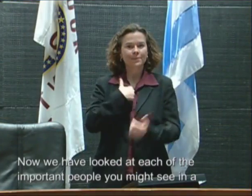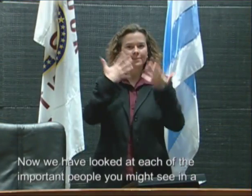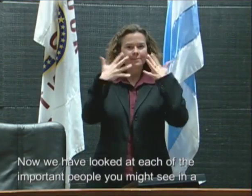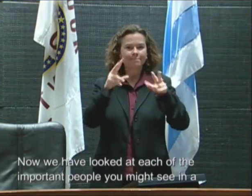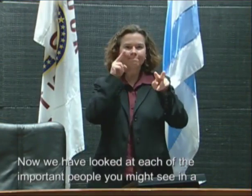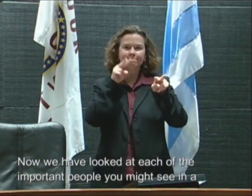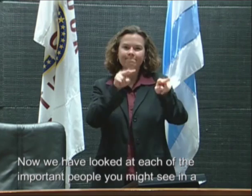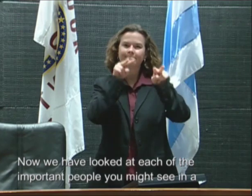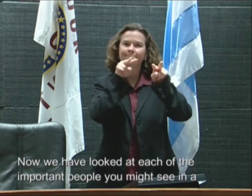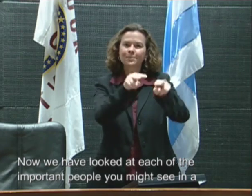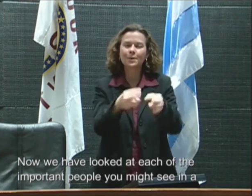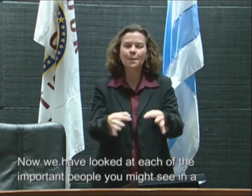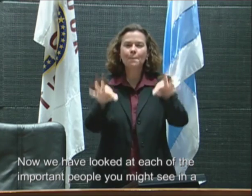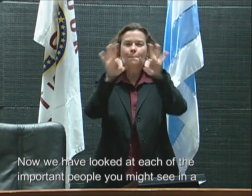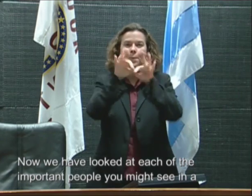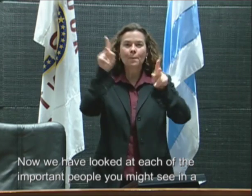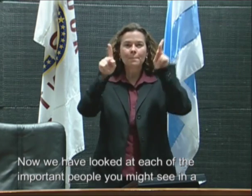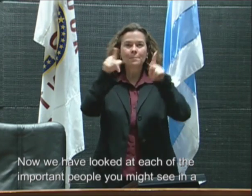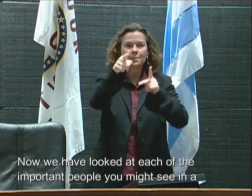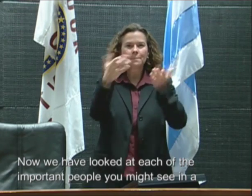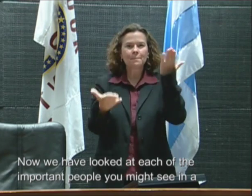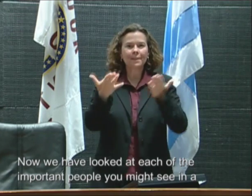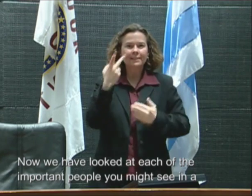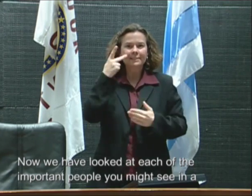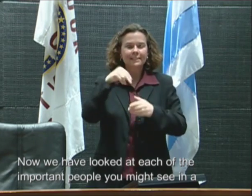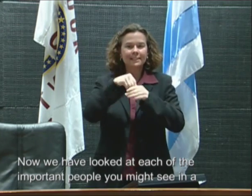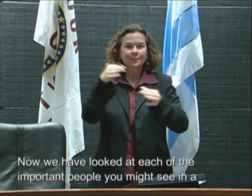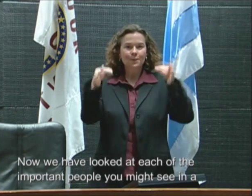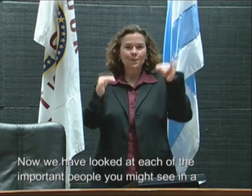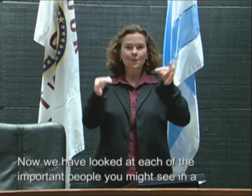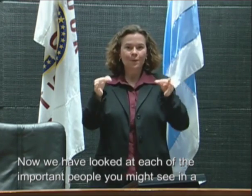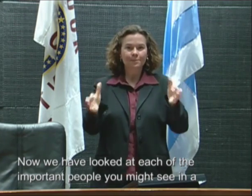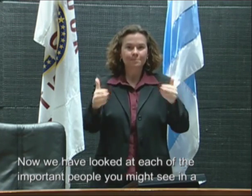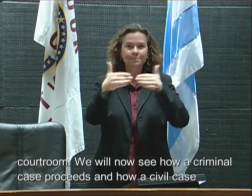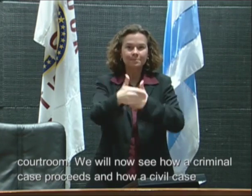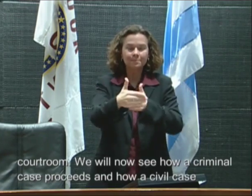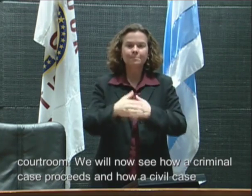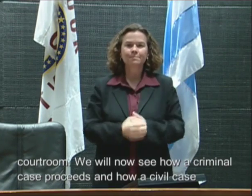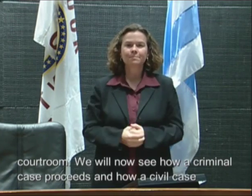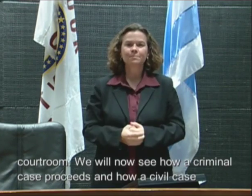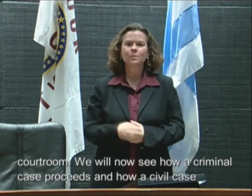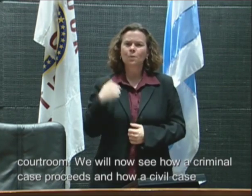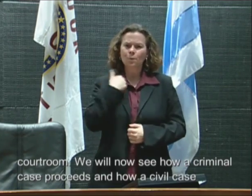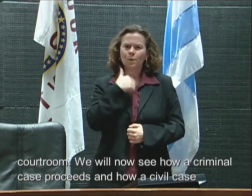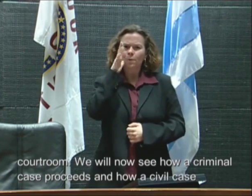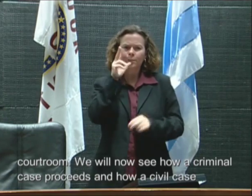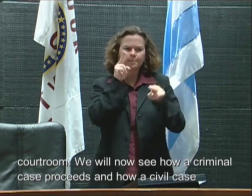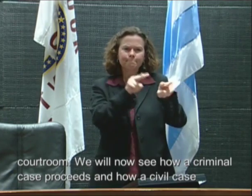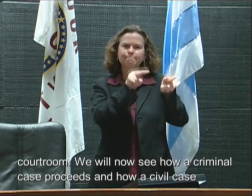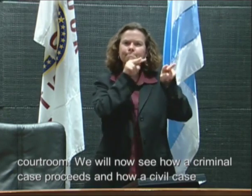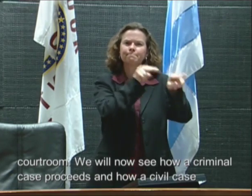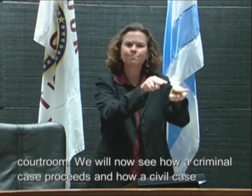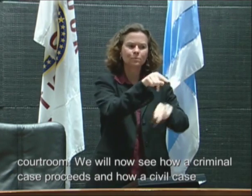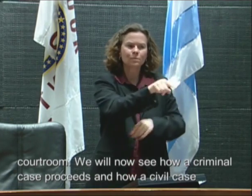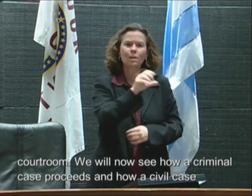Now we have looked at each of the important people you might see in a courtroom. We will now see how a criminal